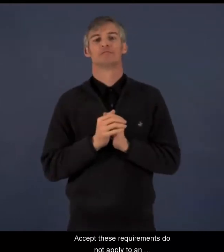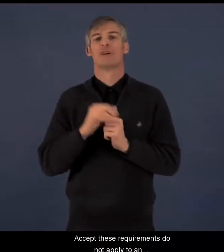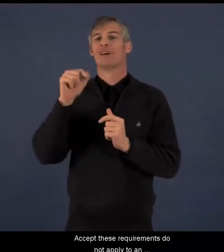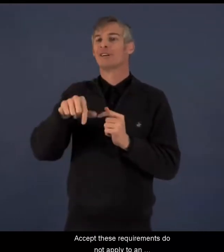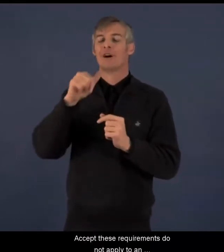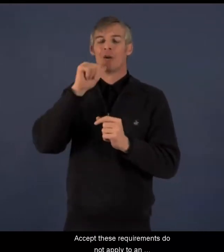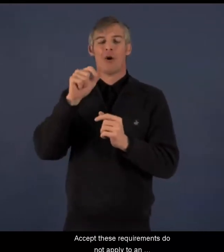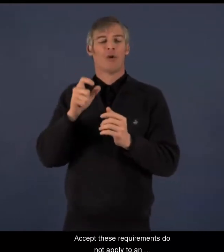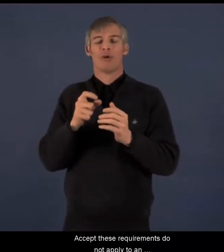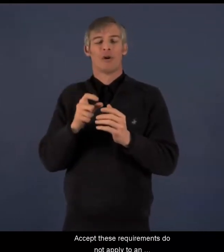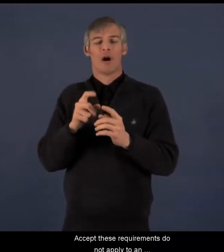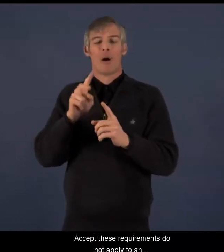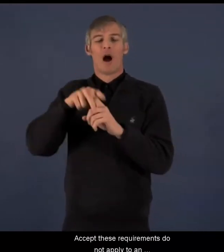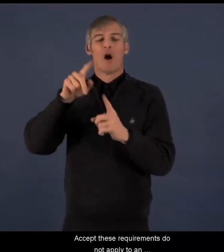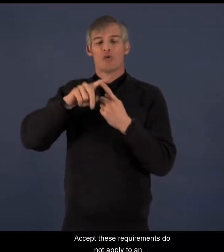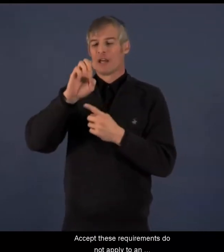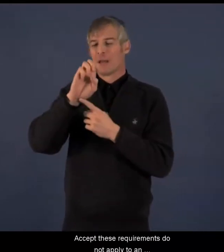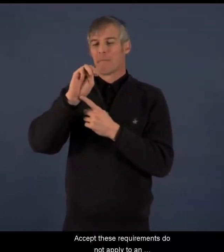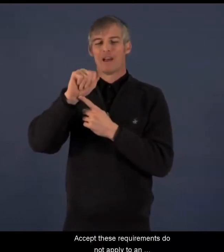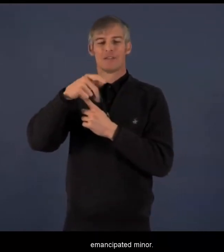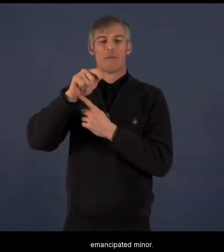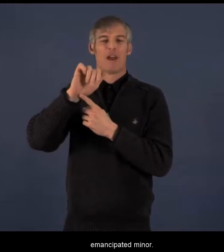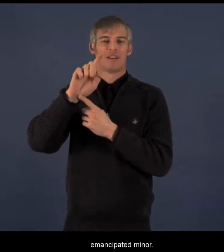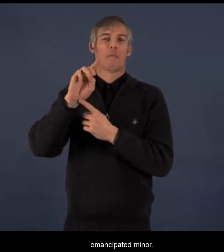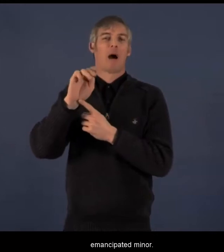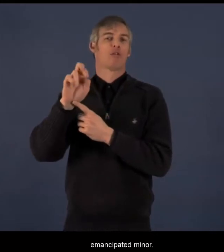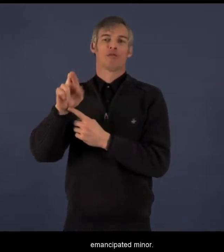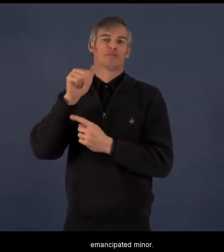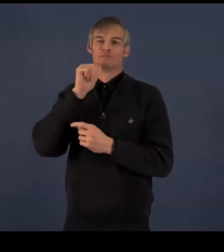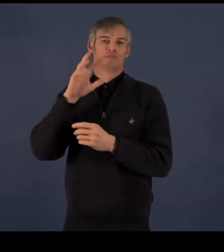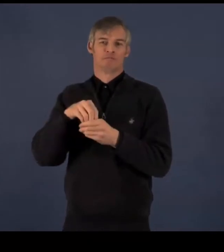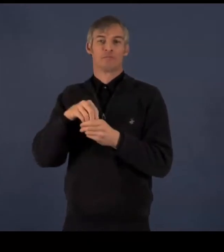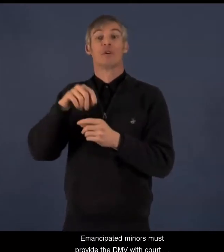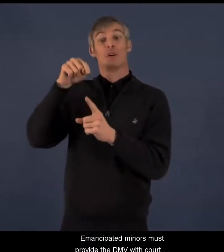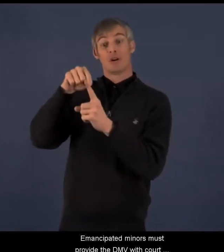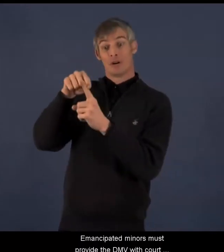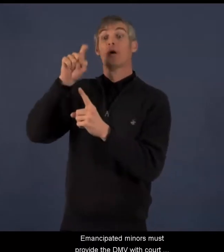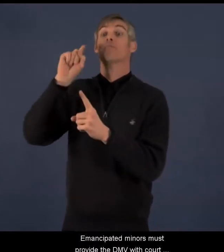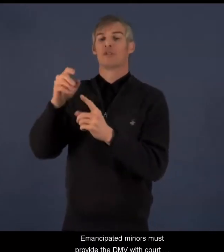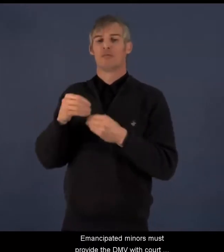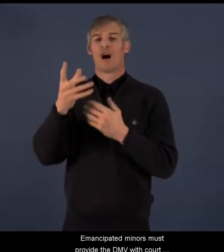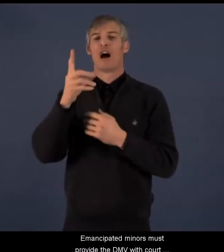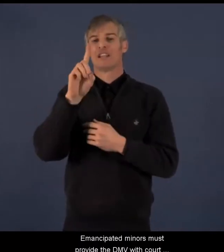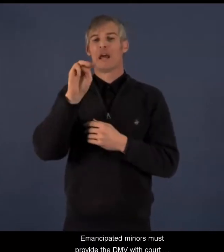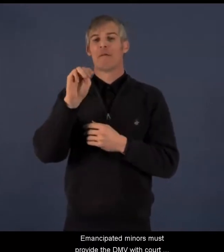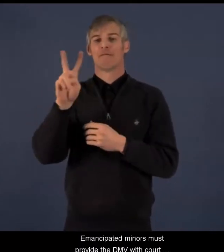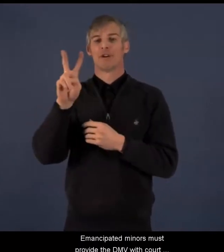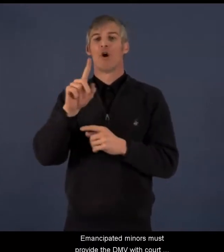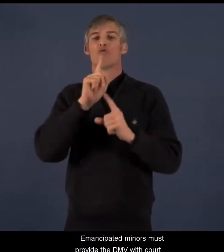Exceptions. These requirements do not apply to an emancipated minor. Emancipated minors must provide